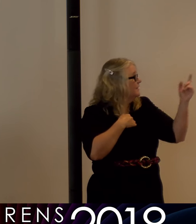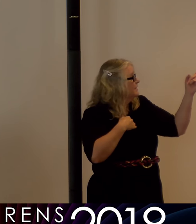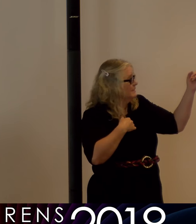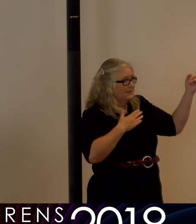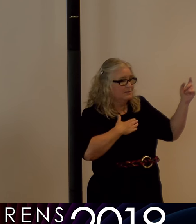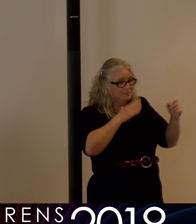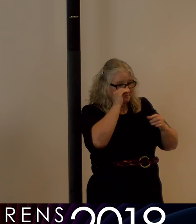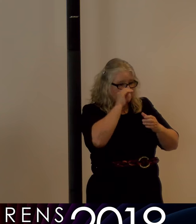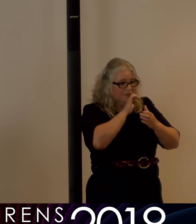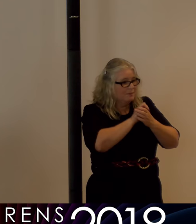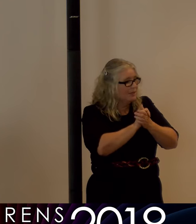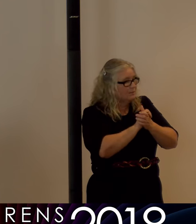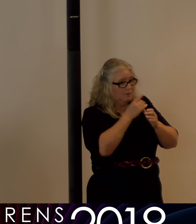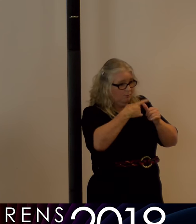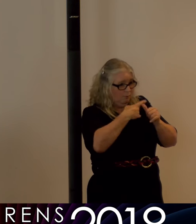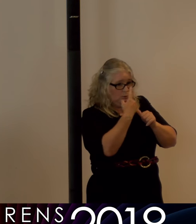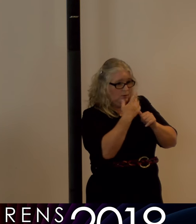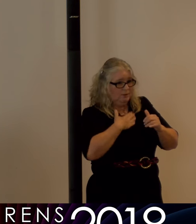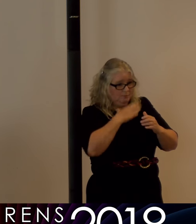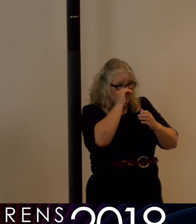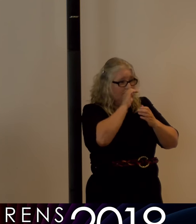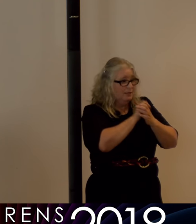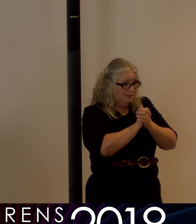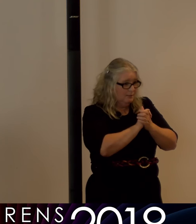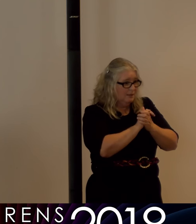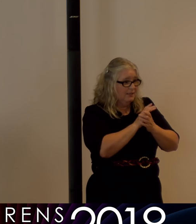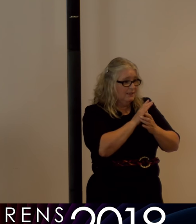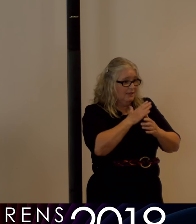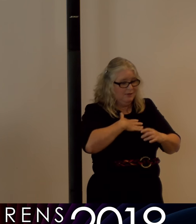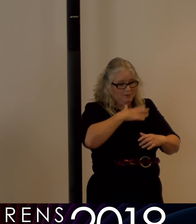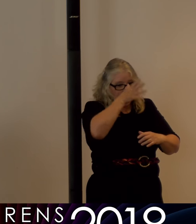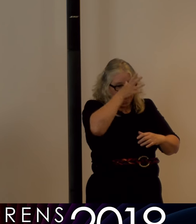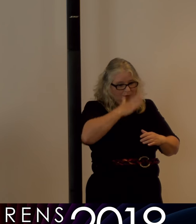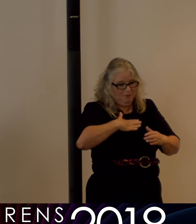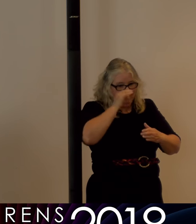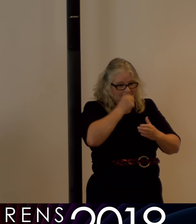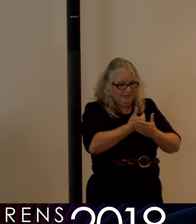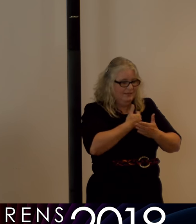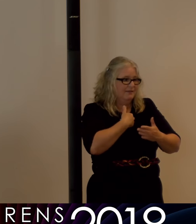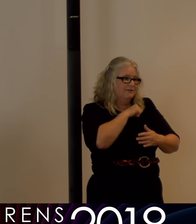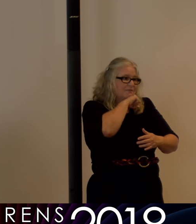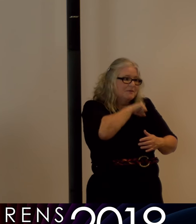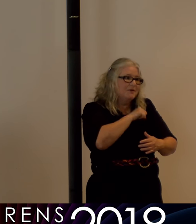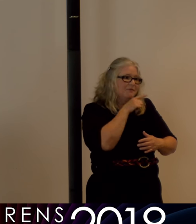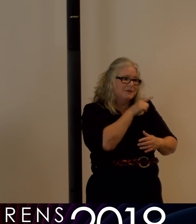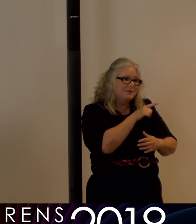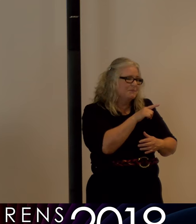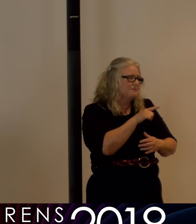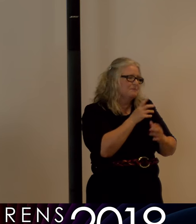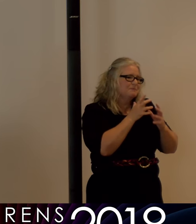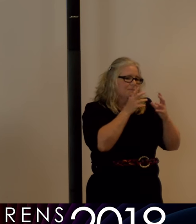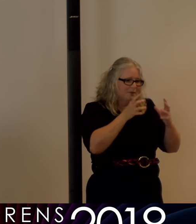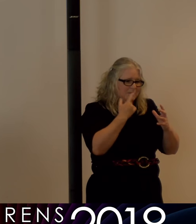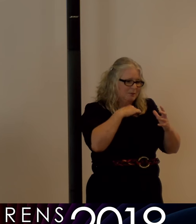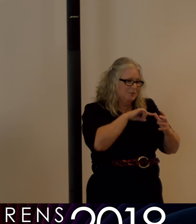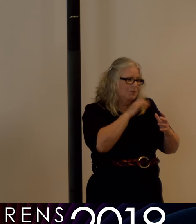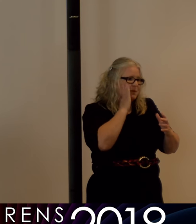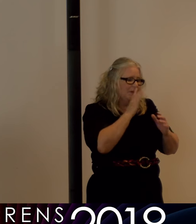long-term collaborator, the father of my son, and I love him dearly, and you'll meet him at some of the charge meetings if you